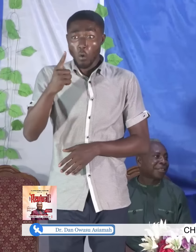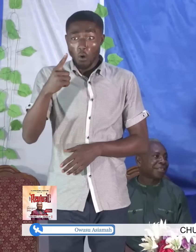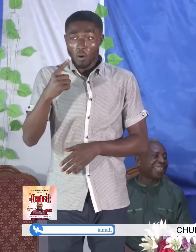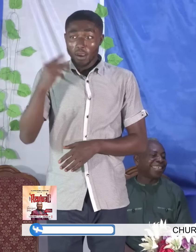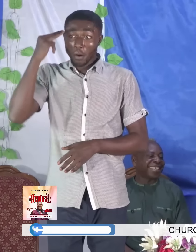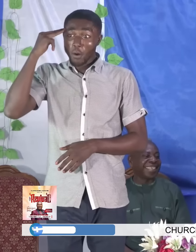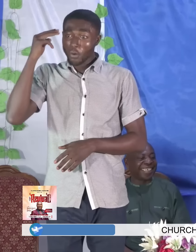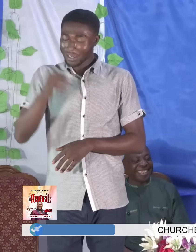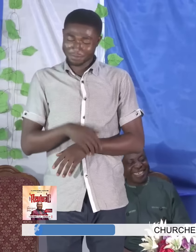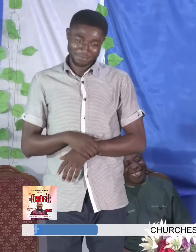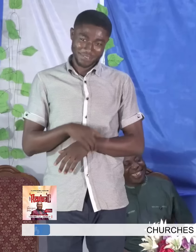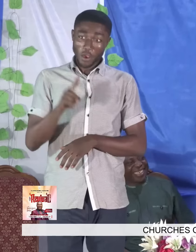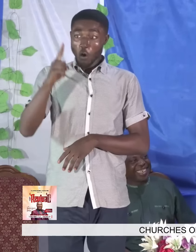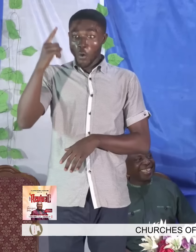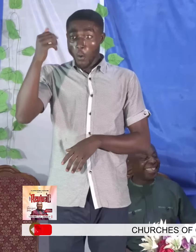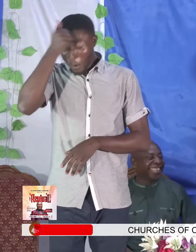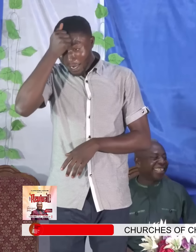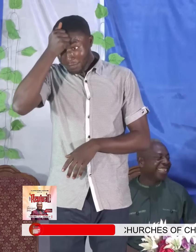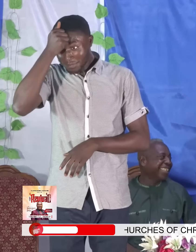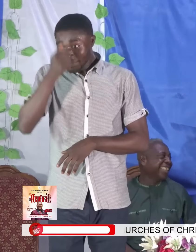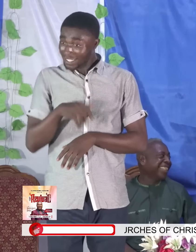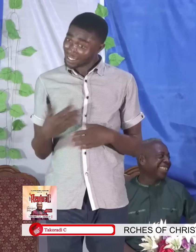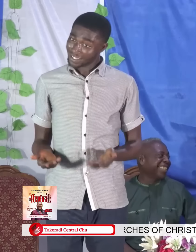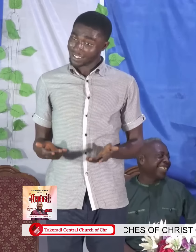Anna? What Jimmy?